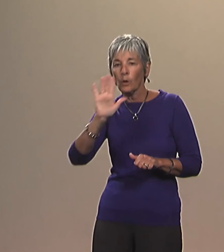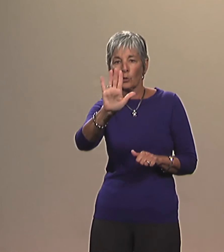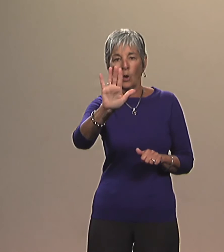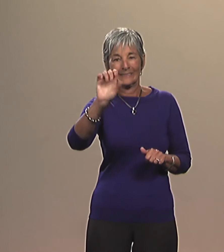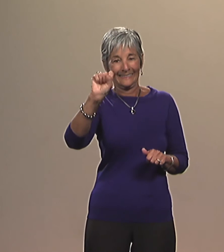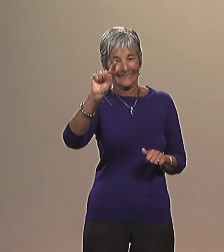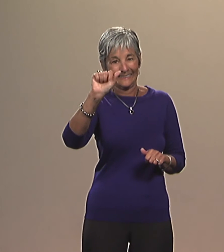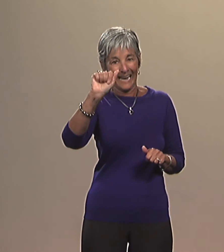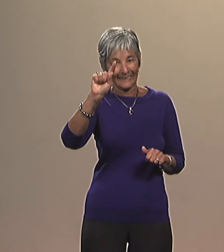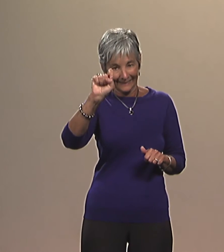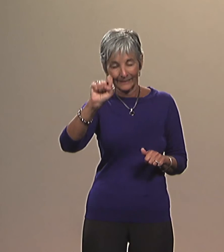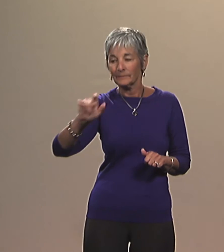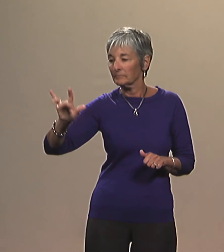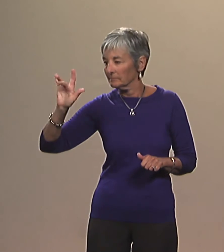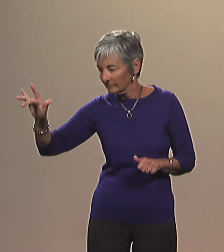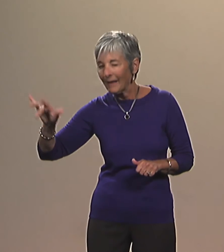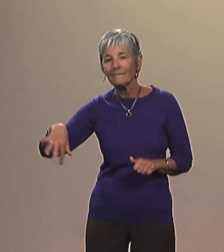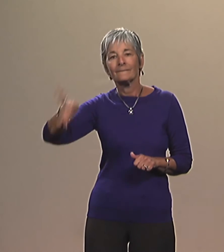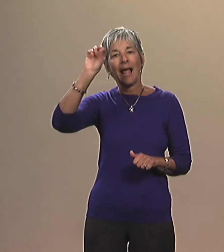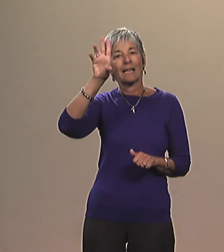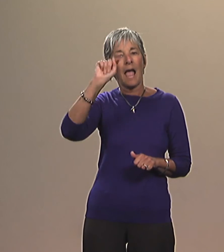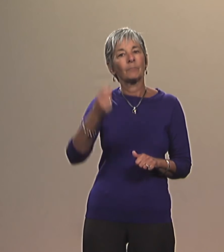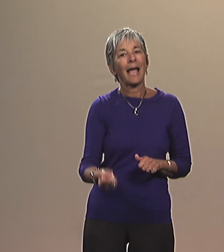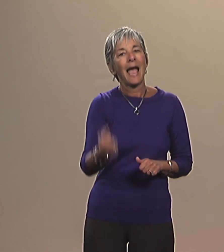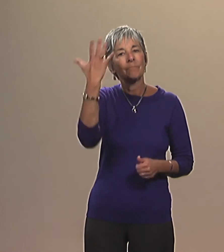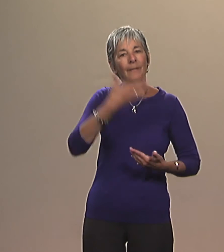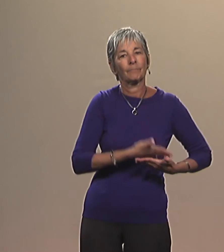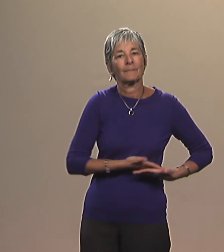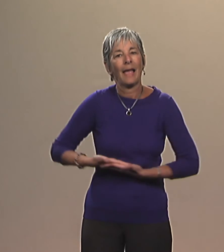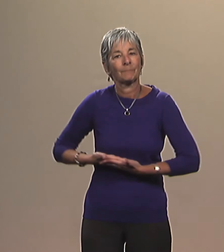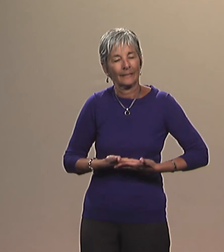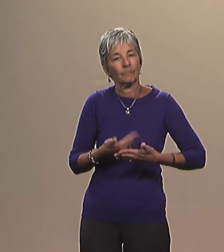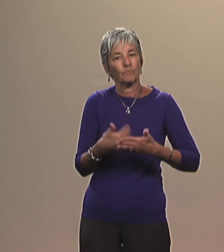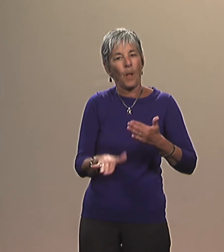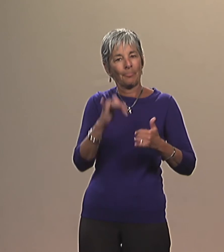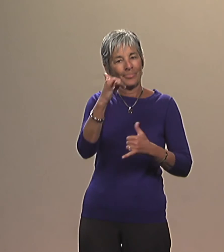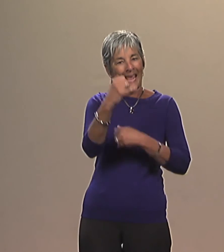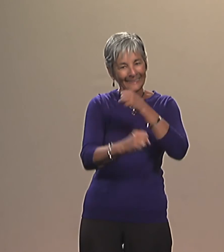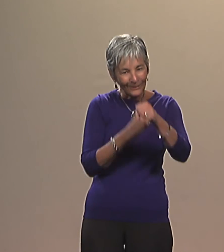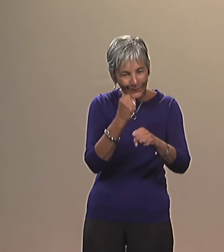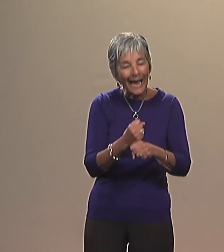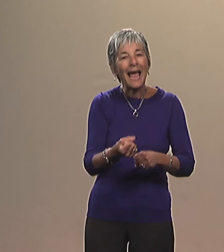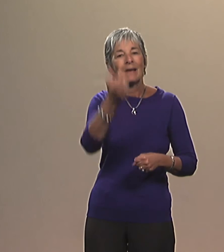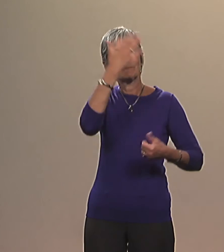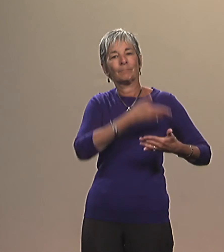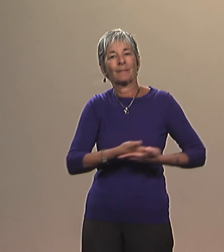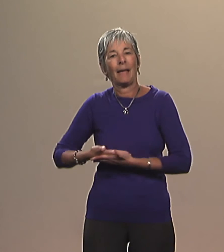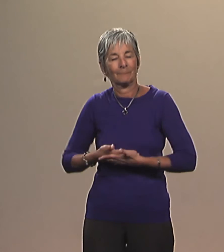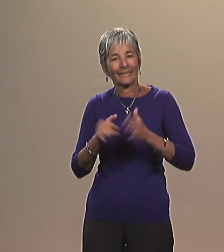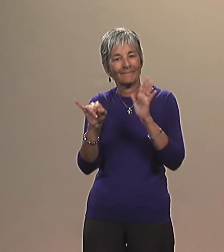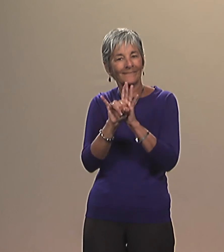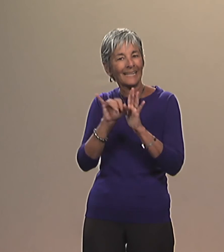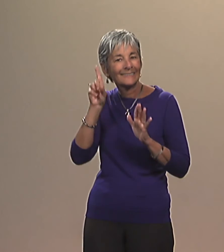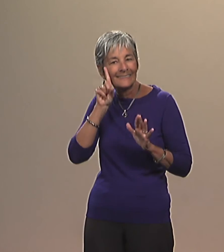You can click on the link for your state and find out how many babies were born in that state in that year and how many of those babies were identified as